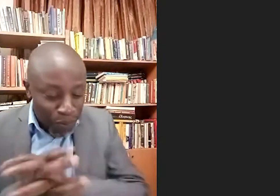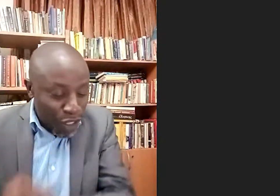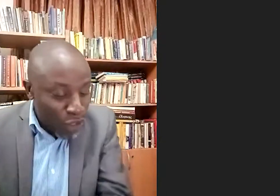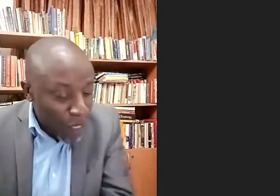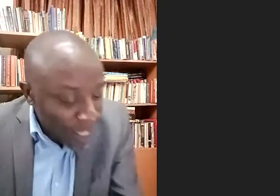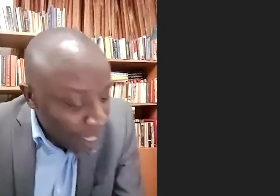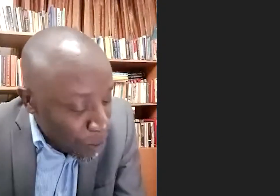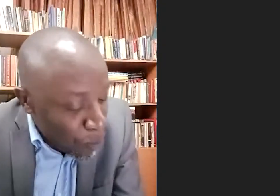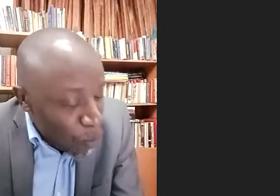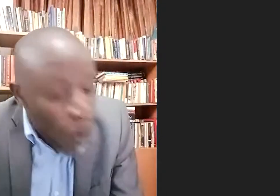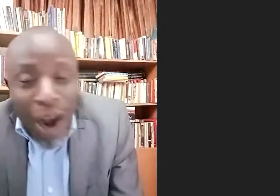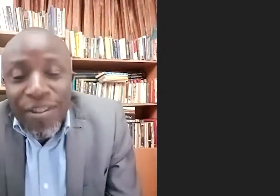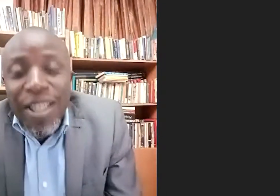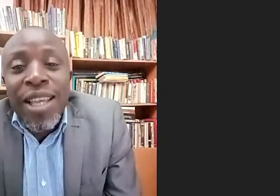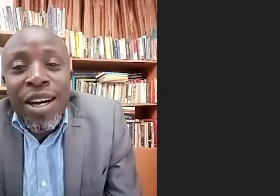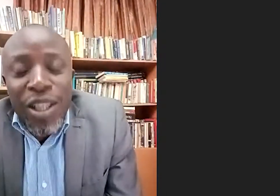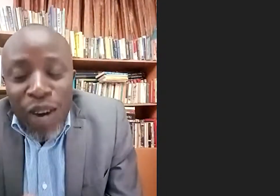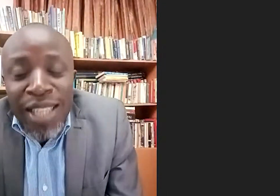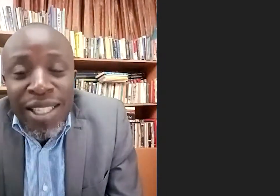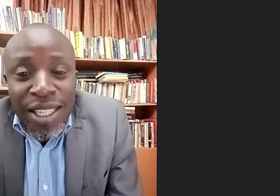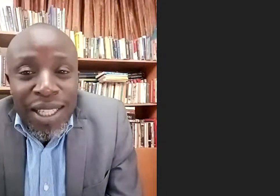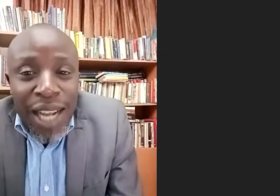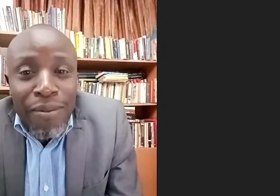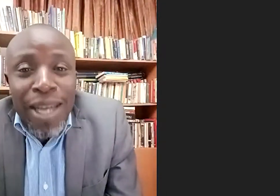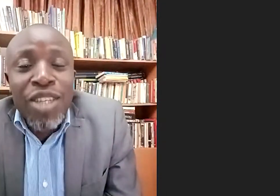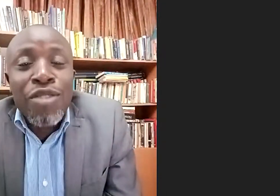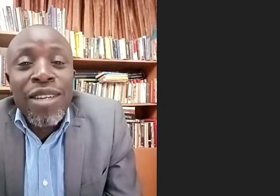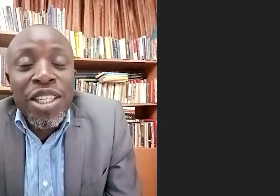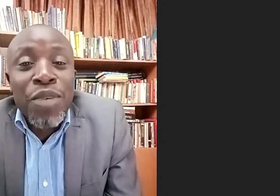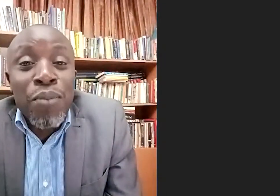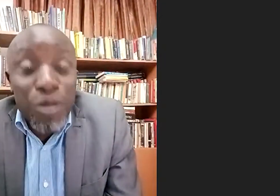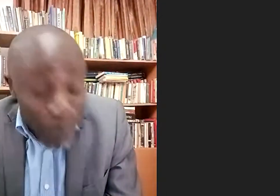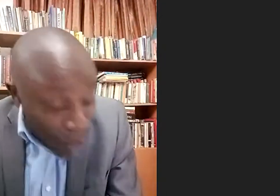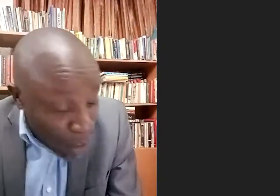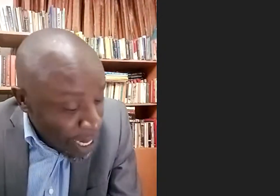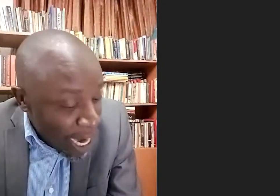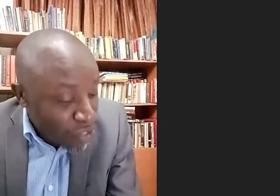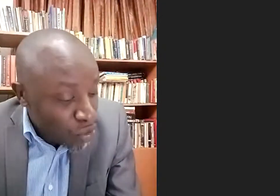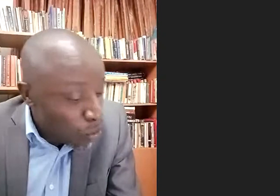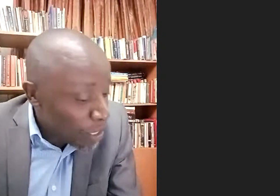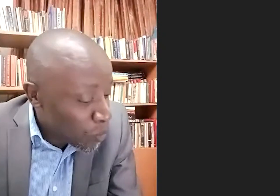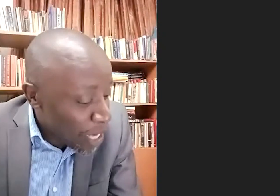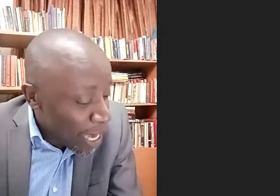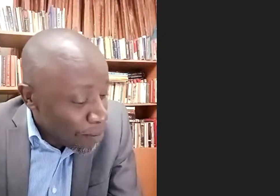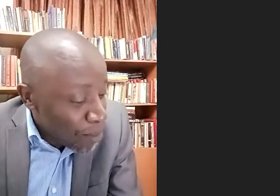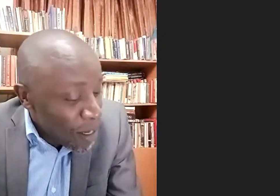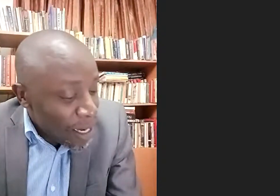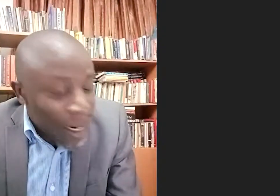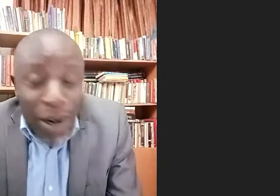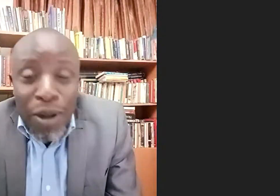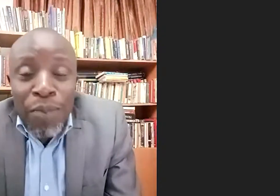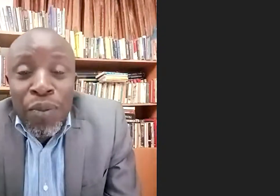bring to your attention the people who have the organizations that have made this conversation possible. As always, we